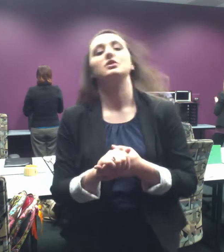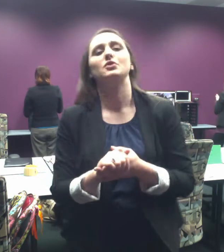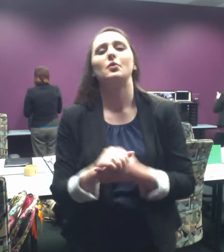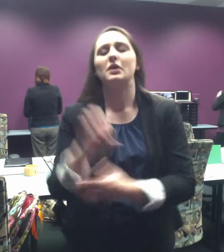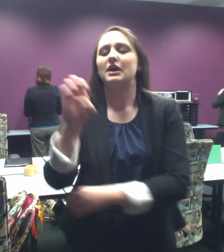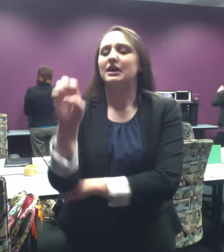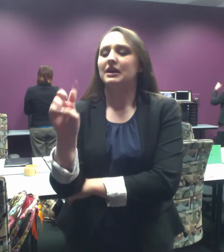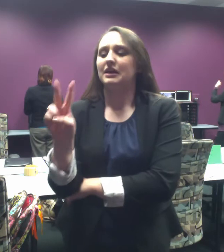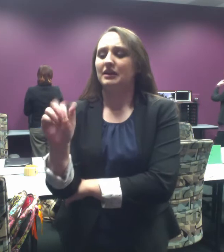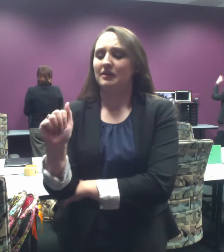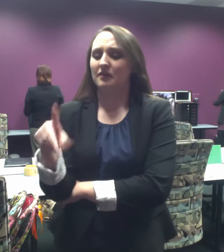about a few of those too.